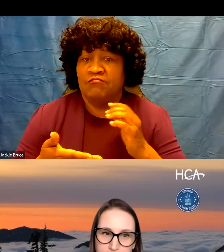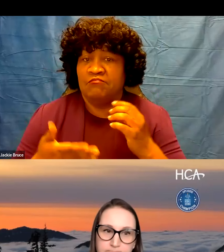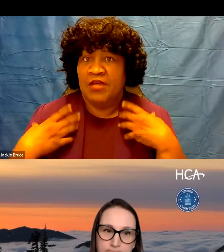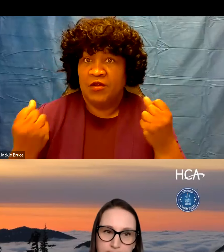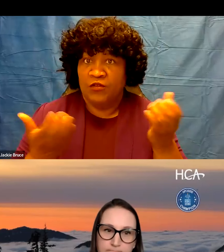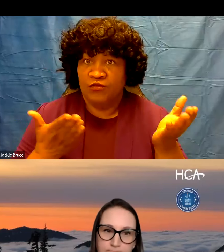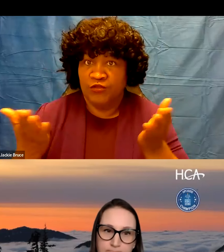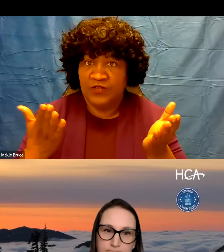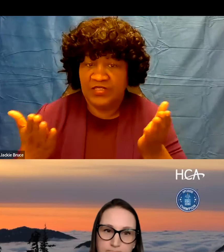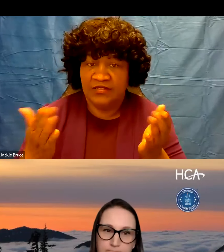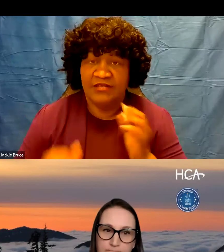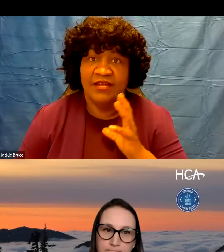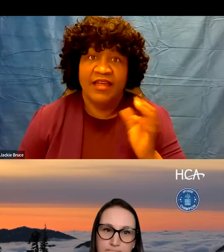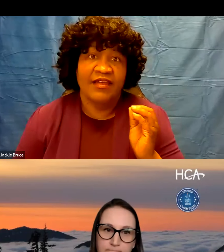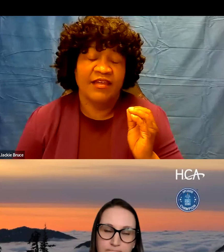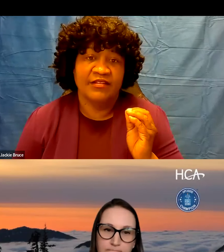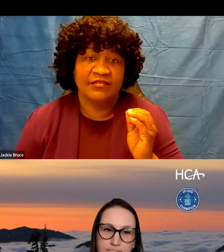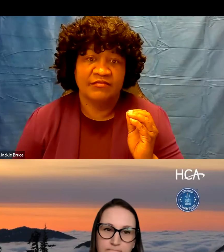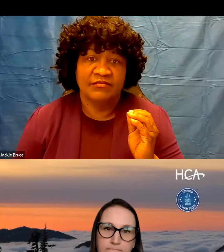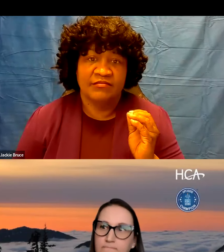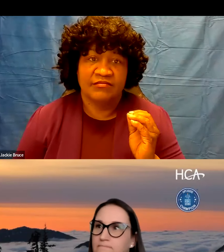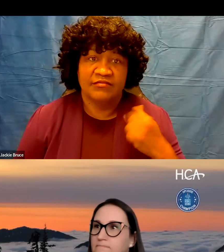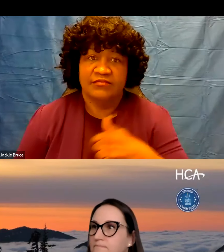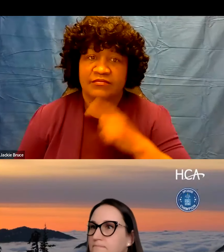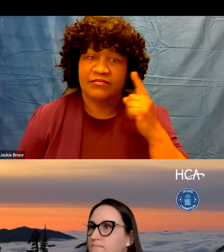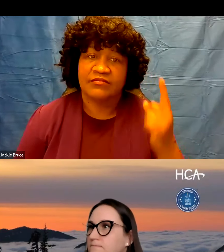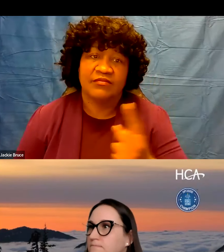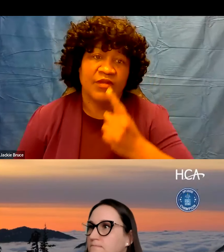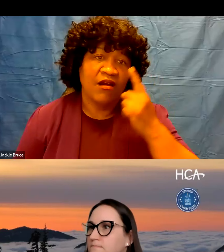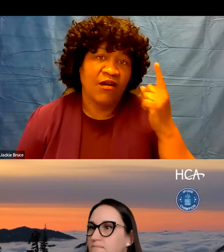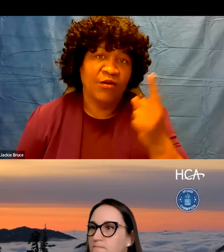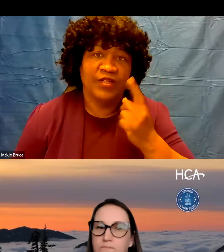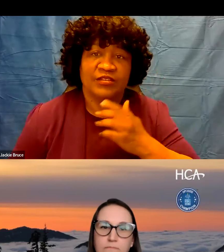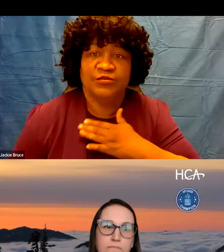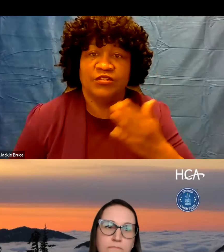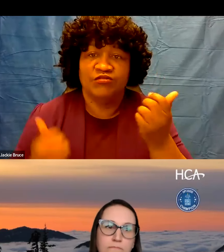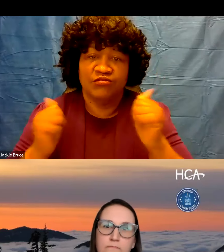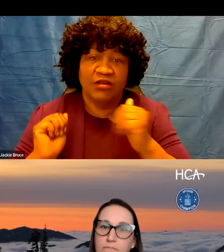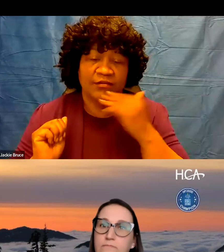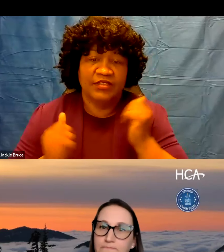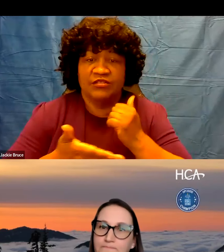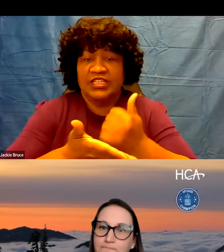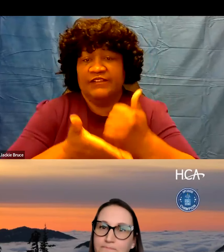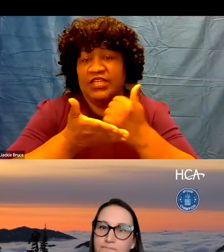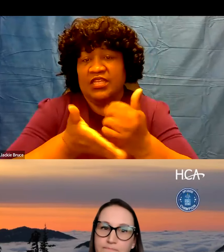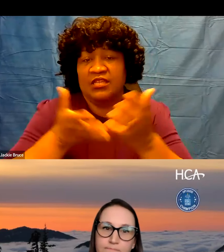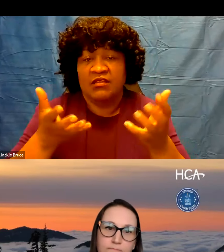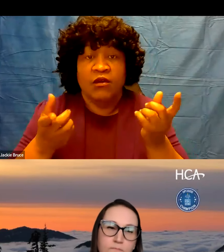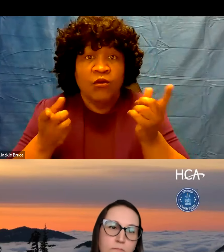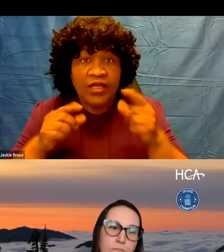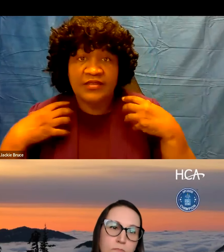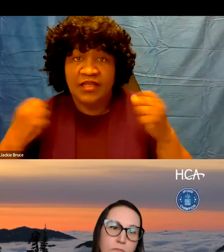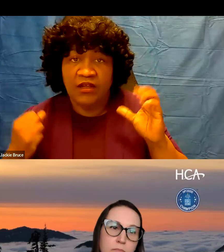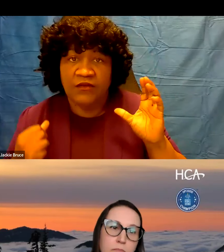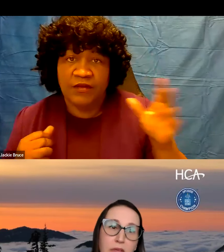And we are always willing to try to intervene when it's a health plan that